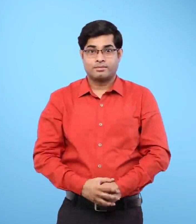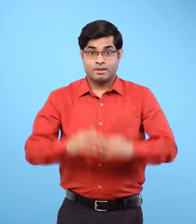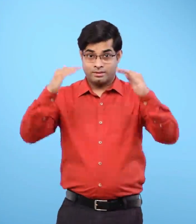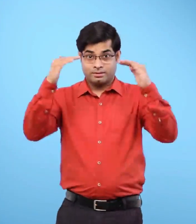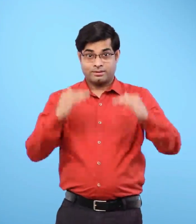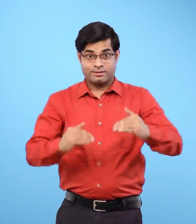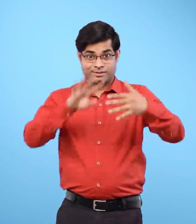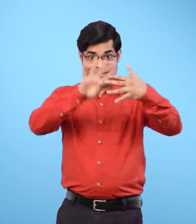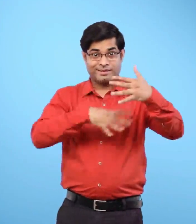There are two tables given.